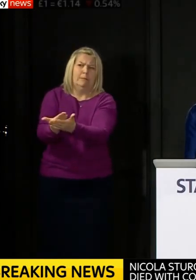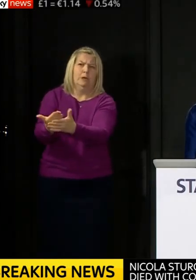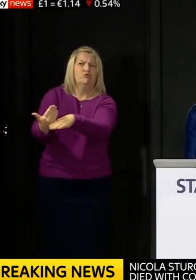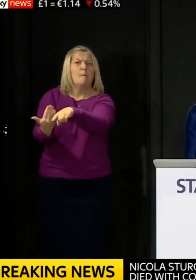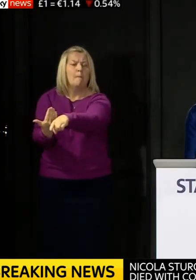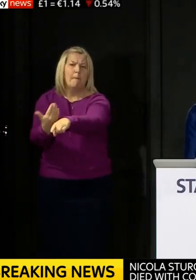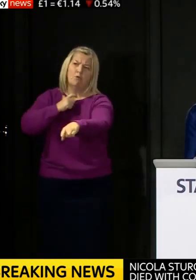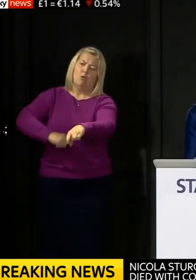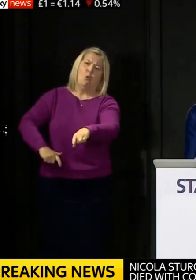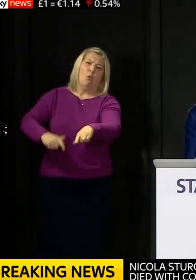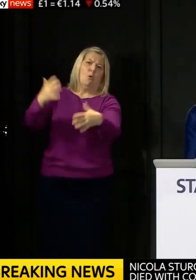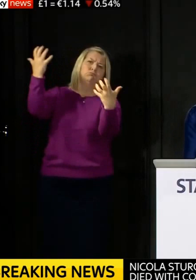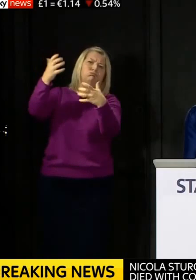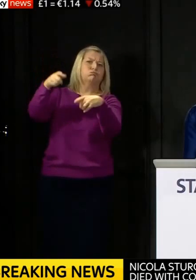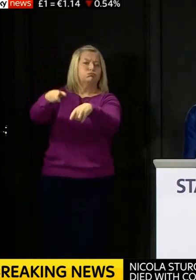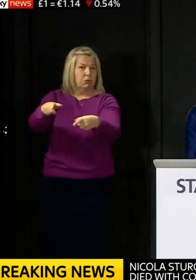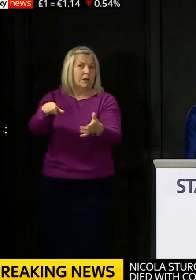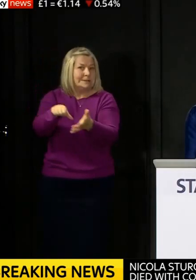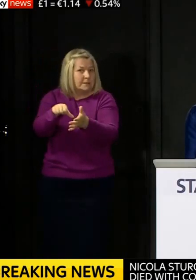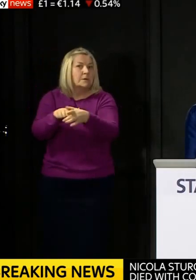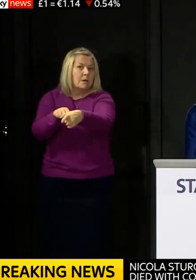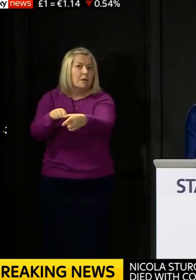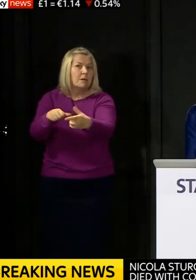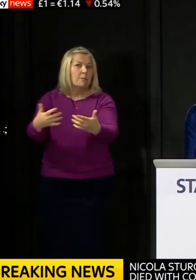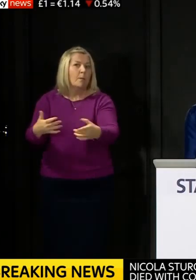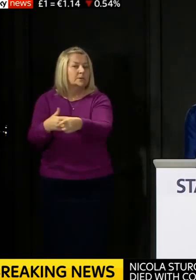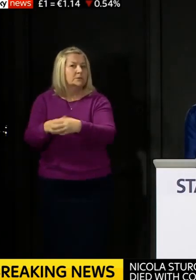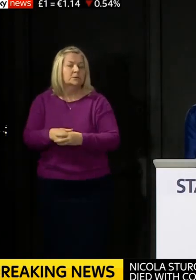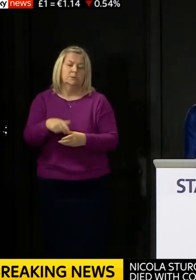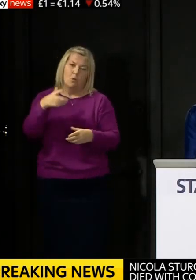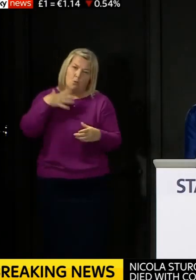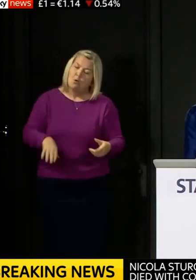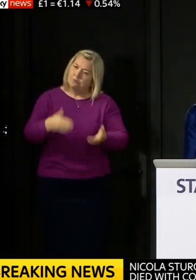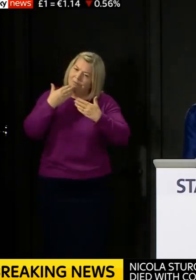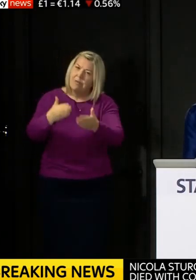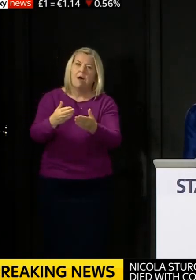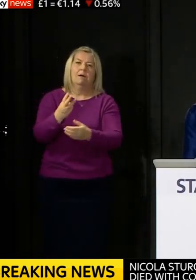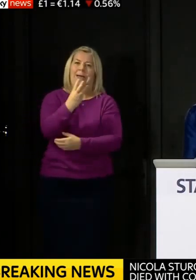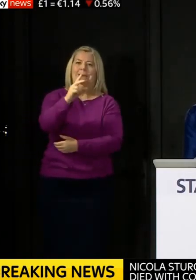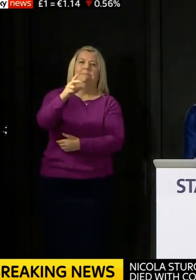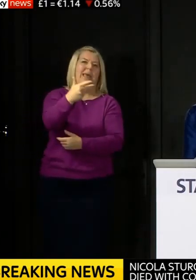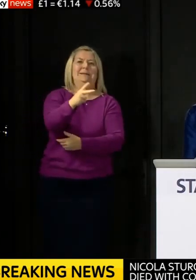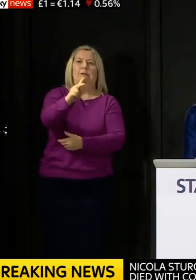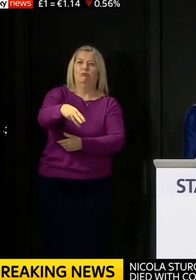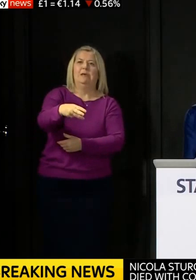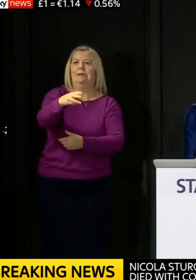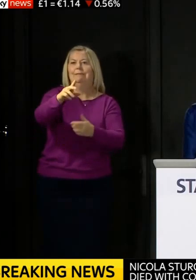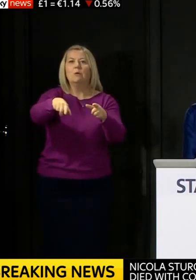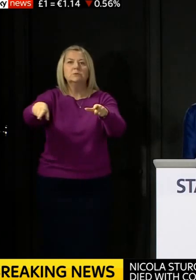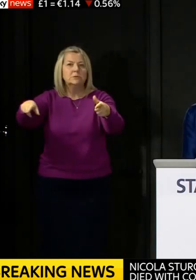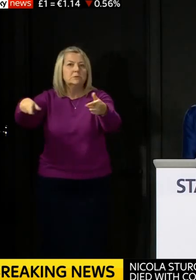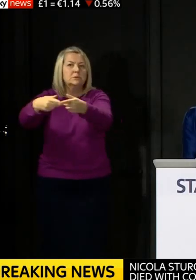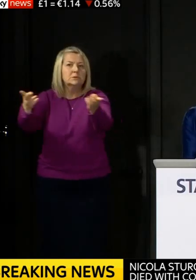times, and I know that it is much more difficult right now. So I want to thank each and every one of Scotland's unpaid carers for